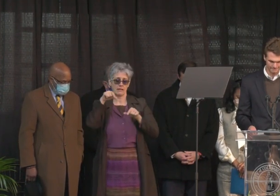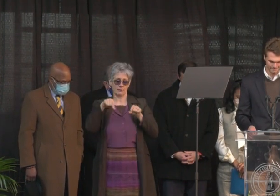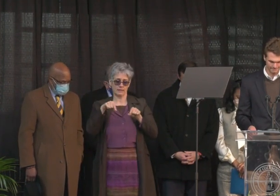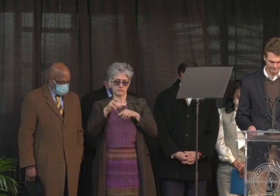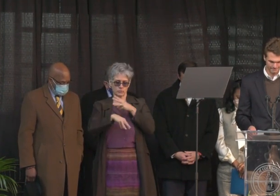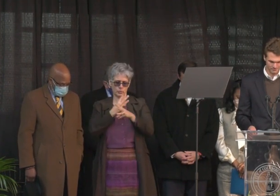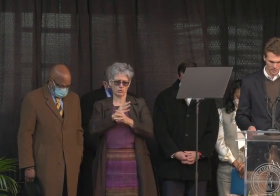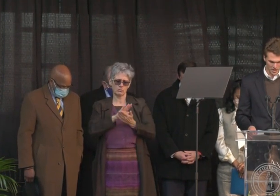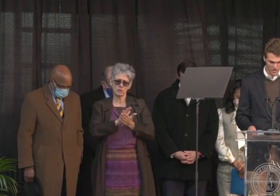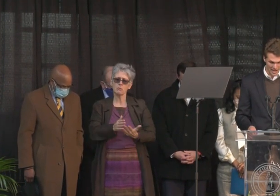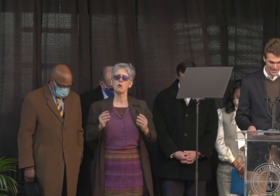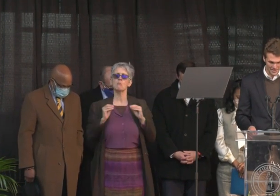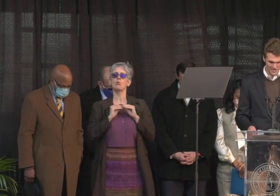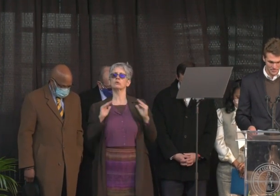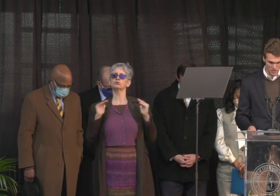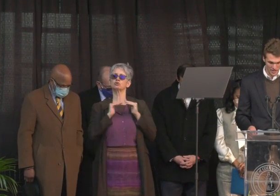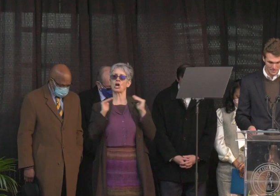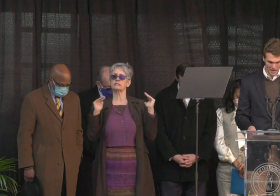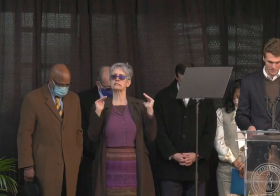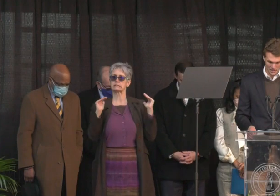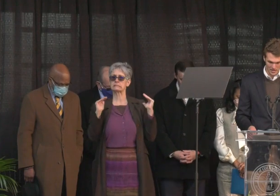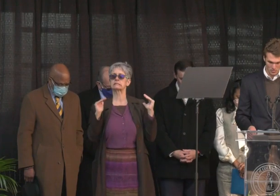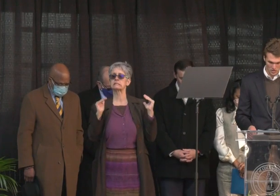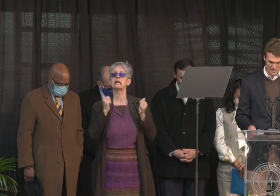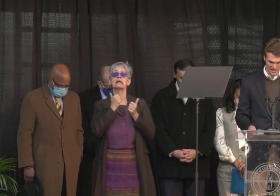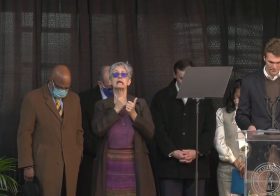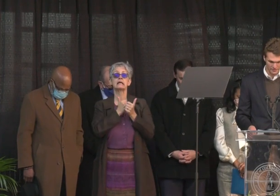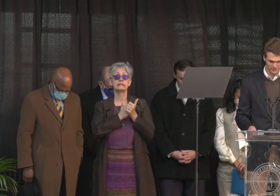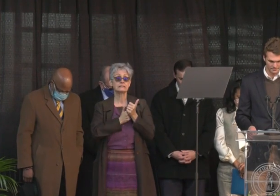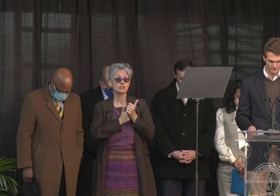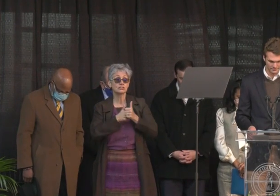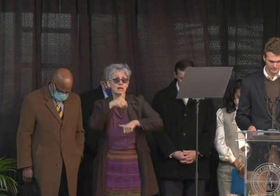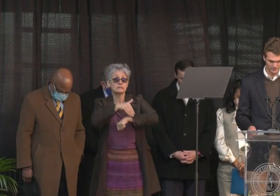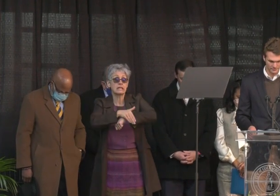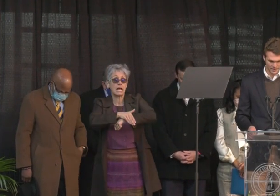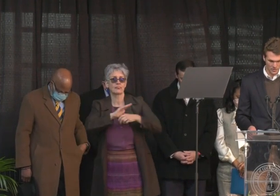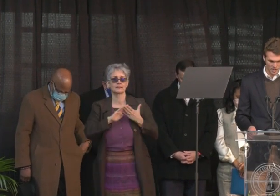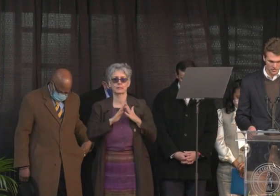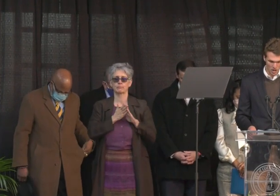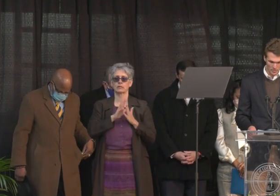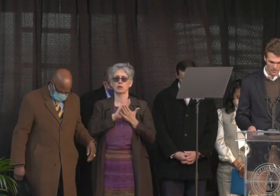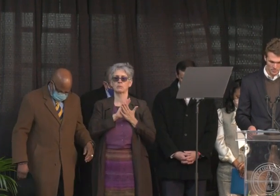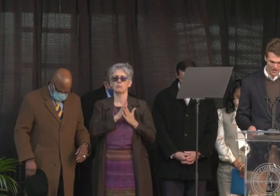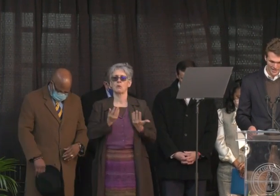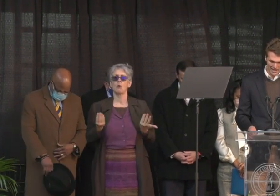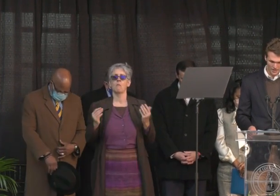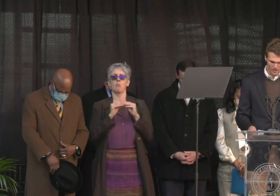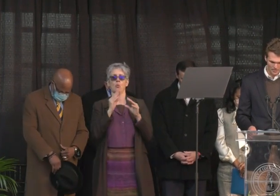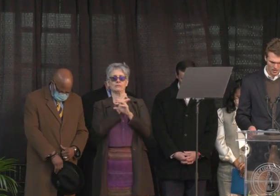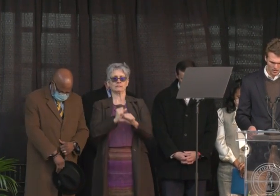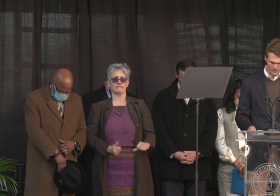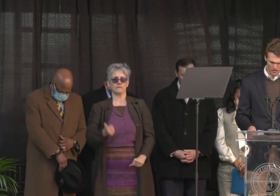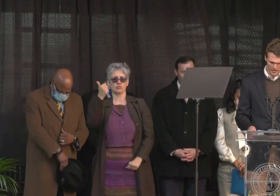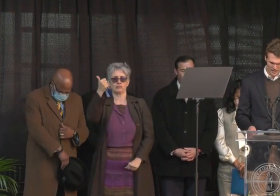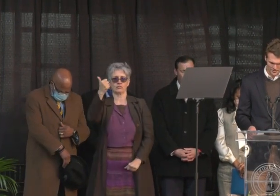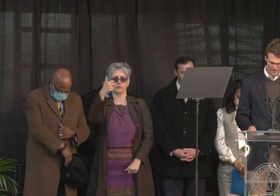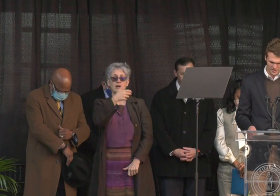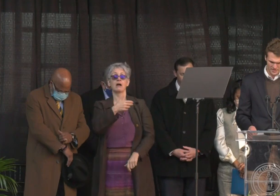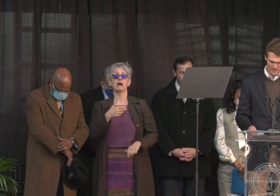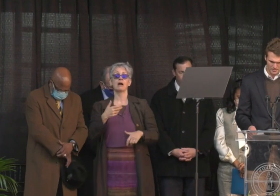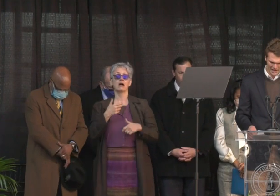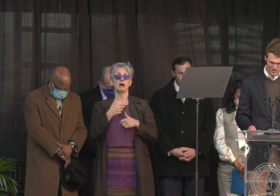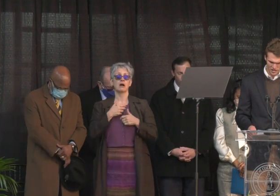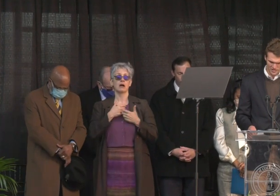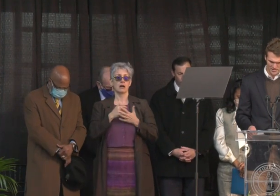just. With each night, this community might become more safe. And with each moment, we might gather up all of our